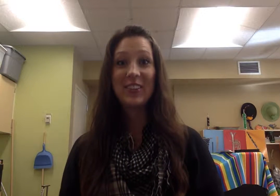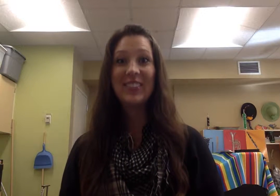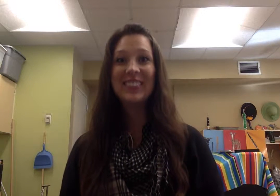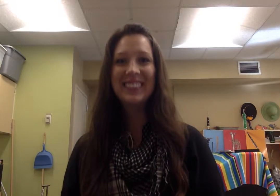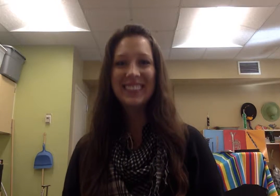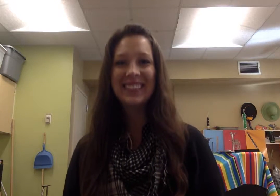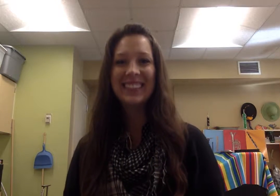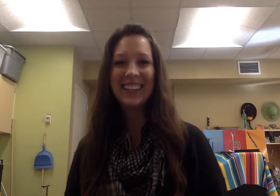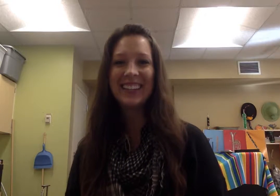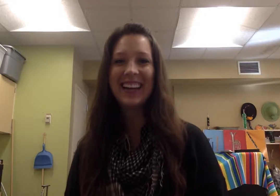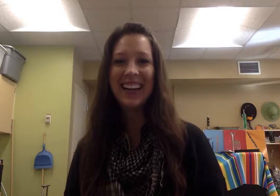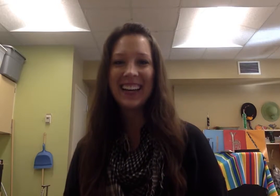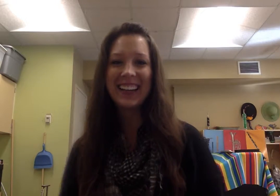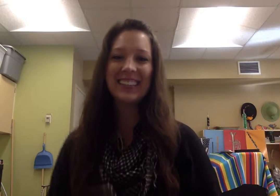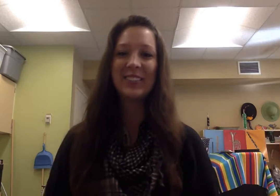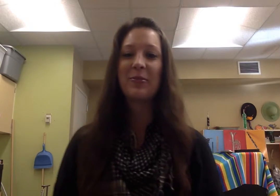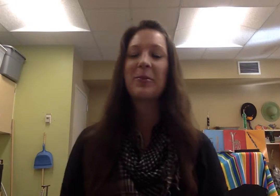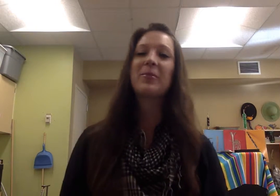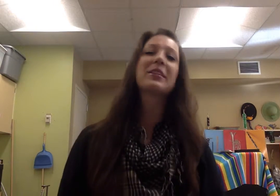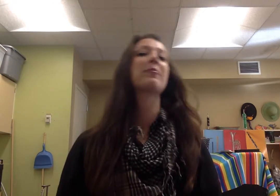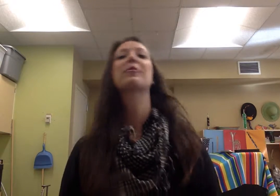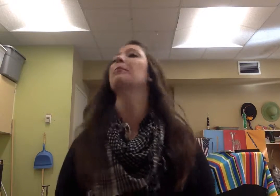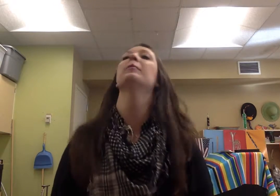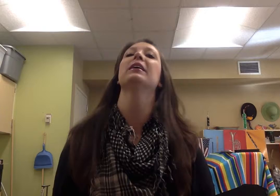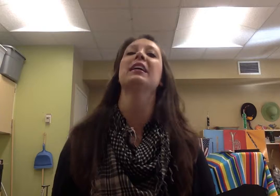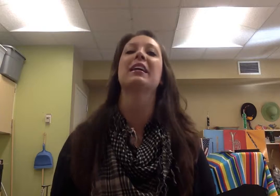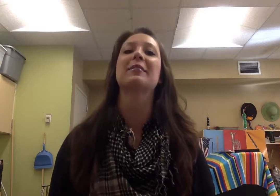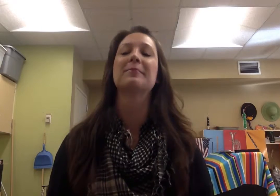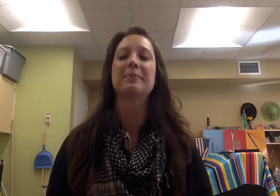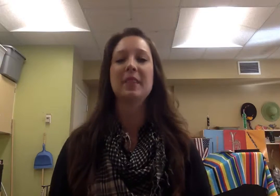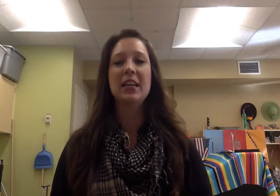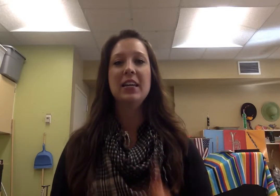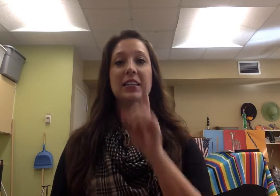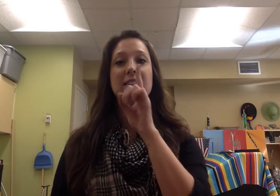Cool? All right, let's do it one more time from the beginning.